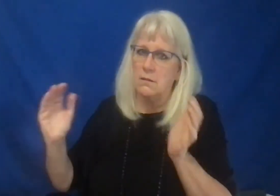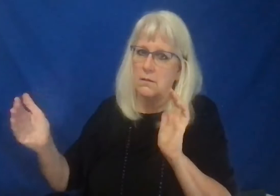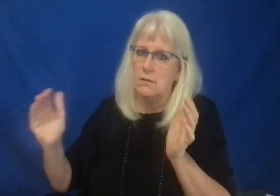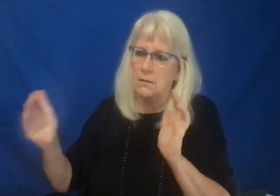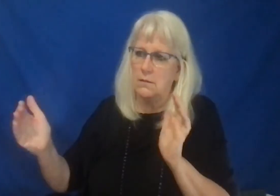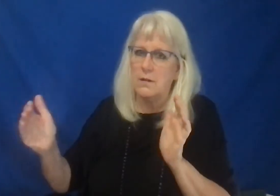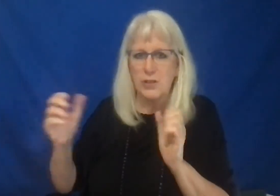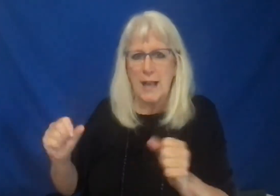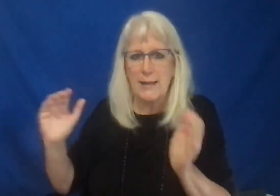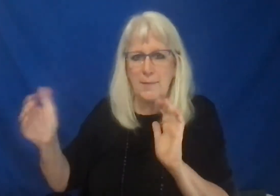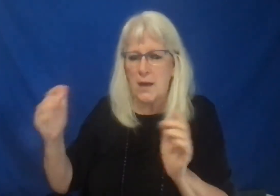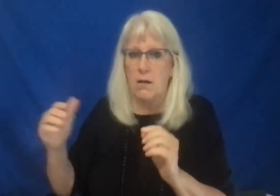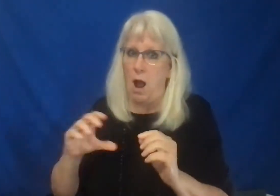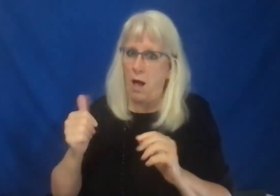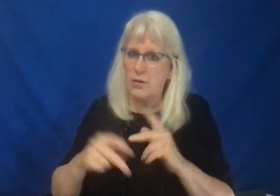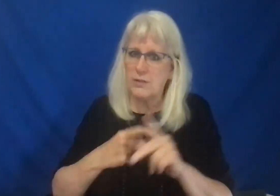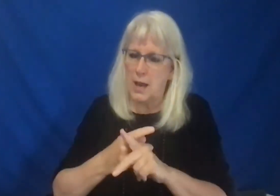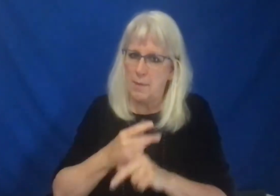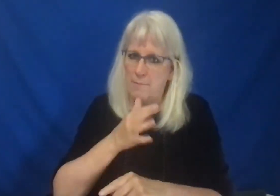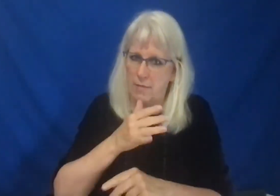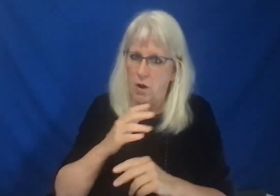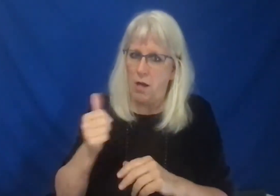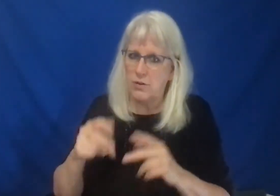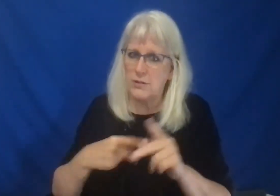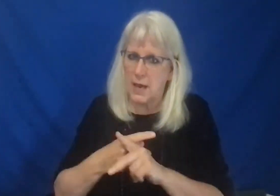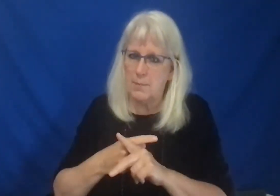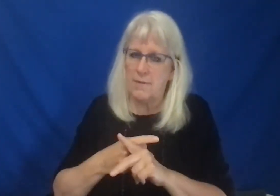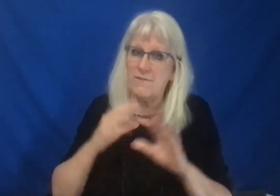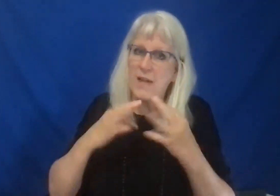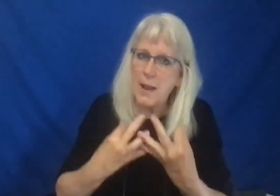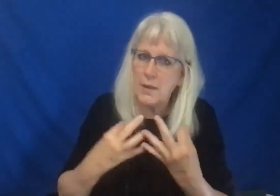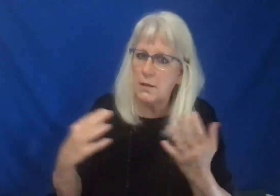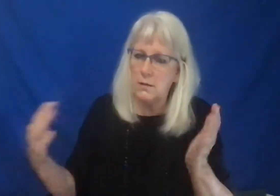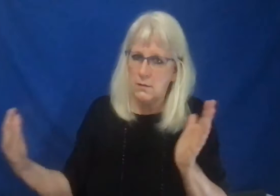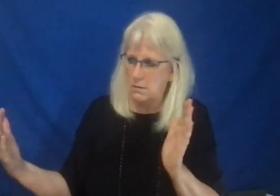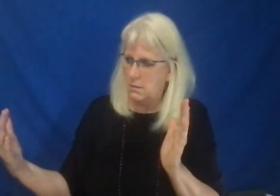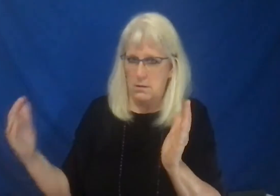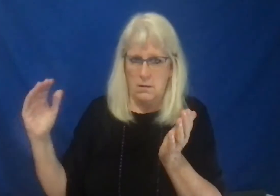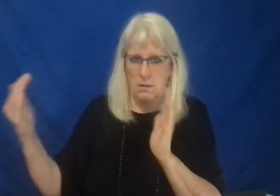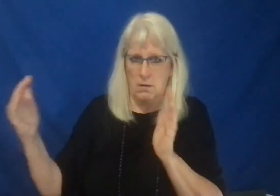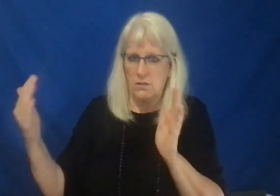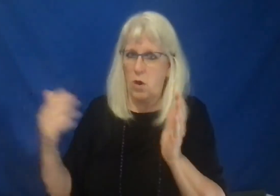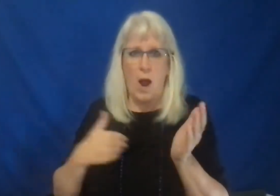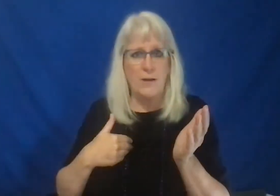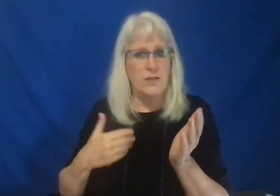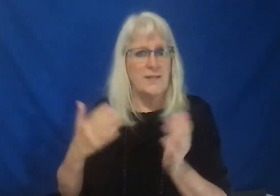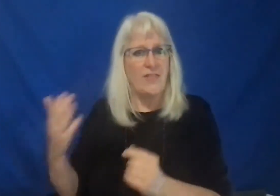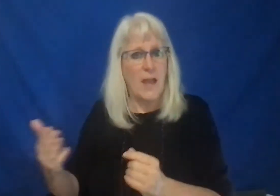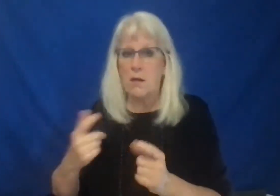of parenting. And that's what I tried to model and be for her through my traditional presence as an